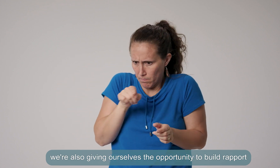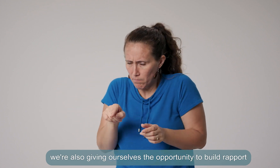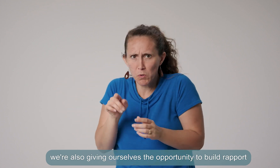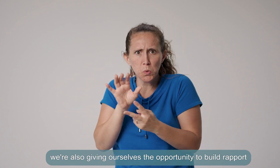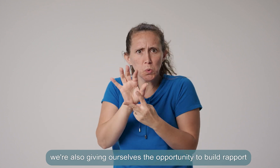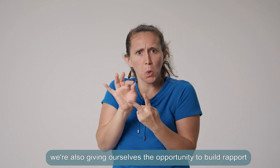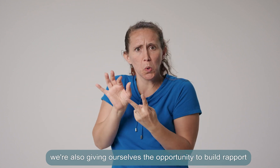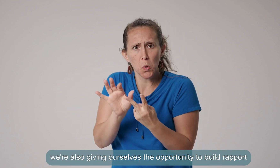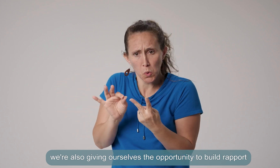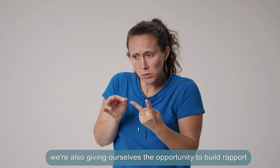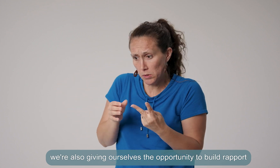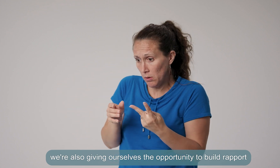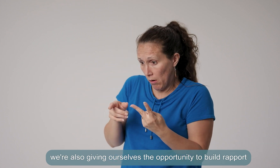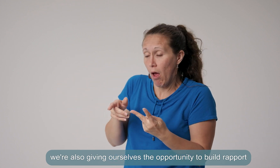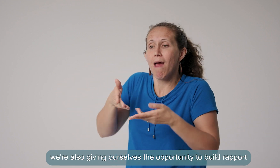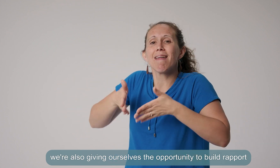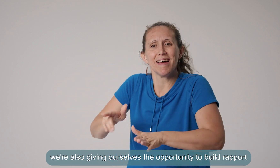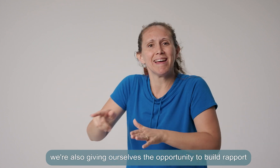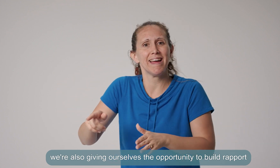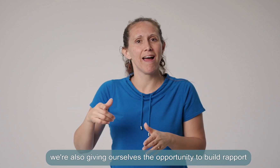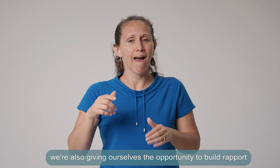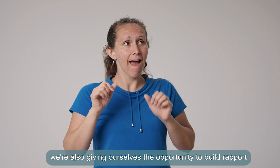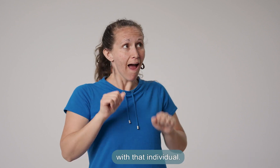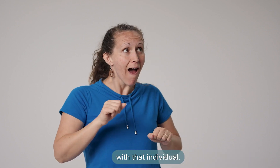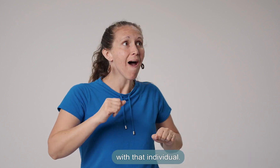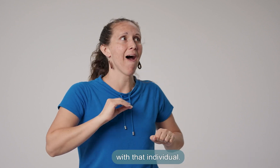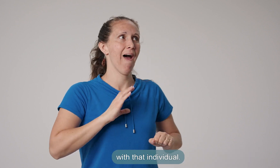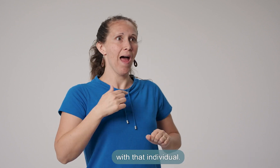also giving ourselves the opportunity to build rapport with that individual.